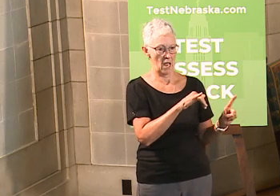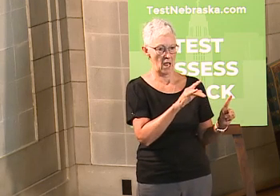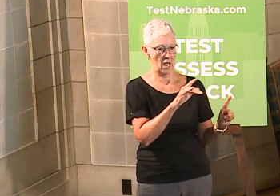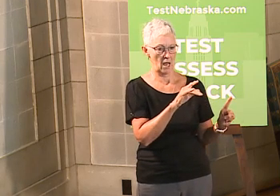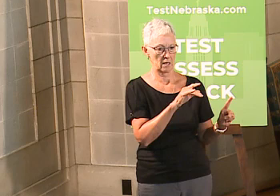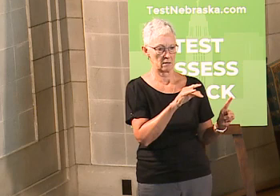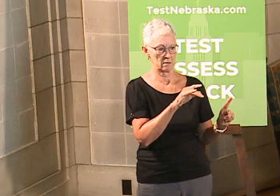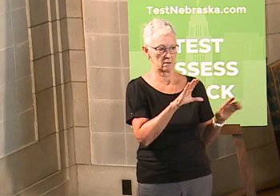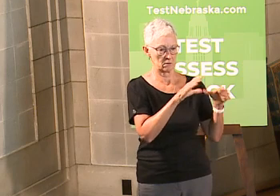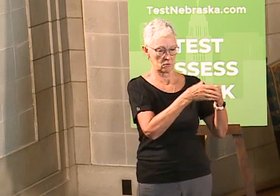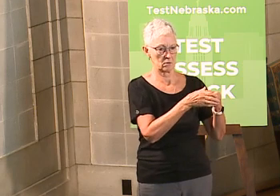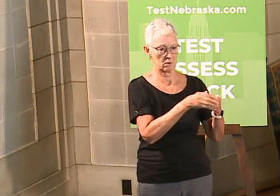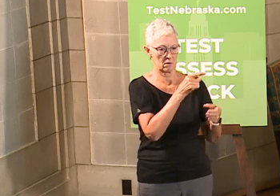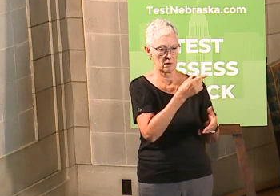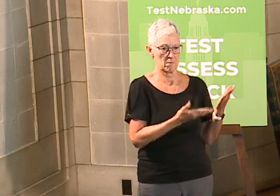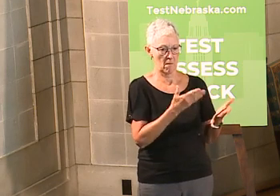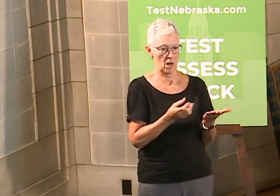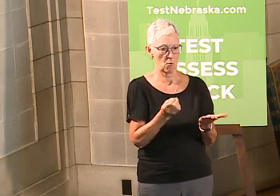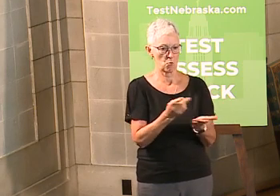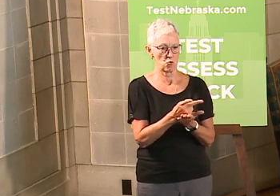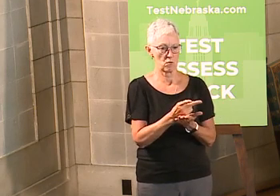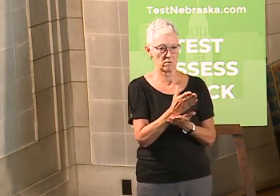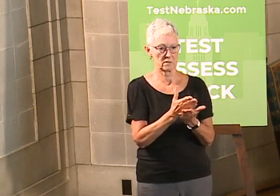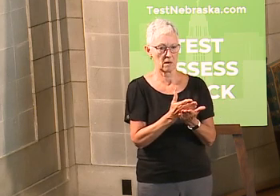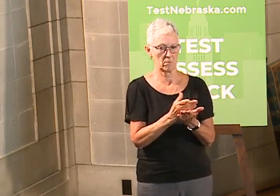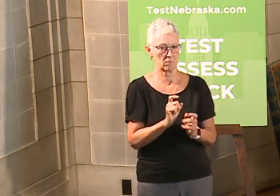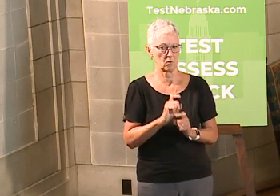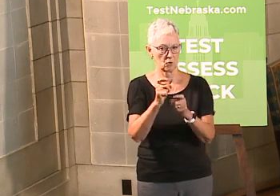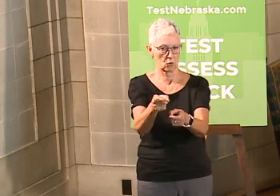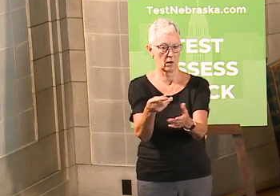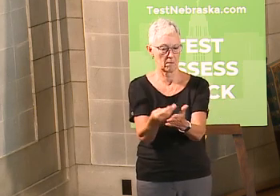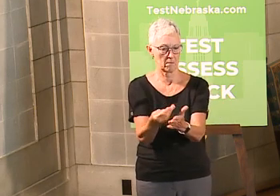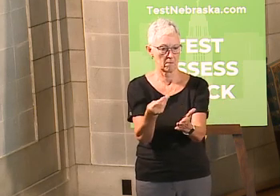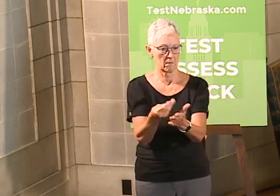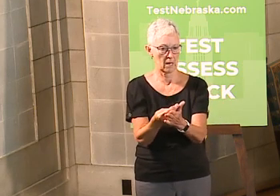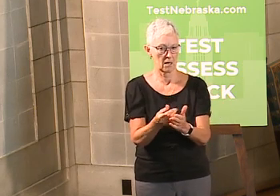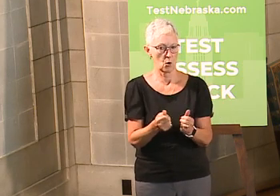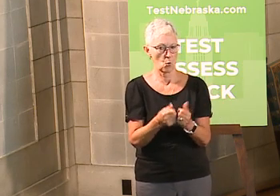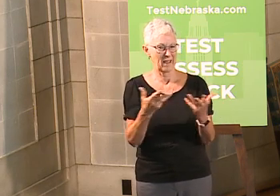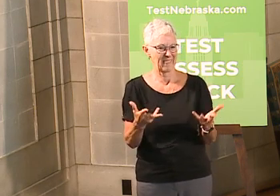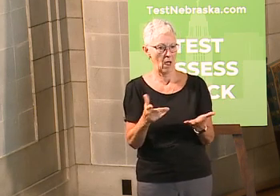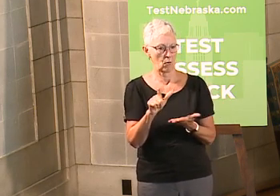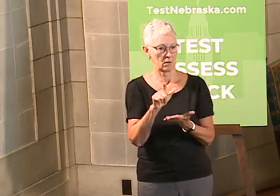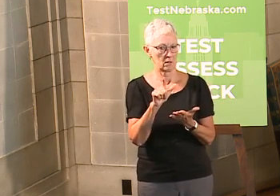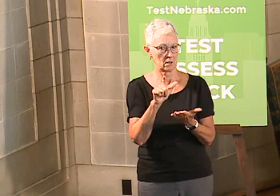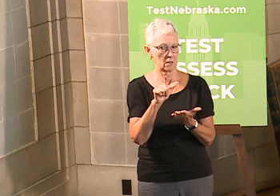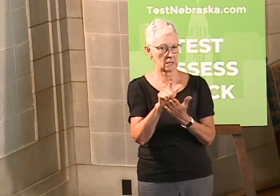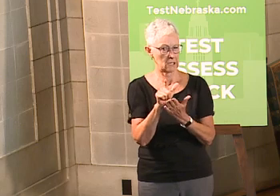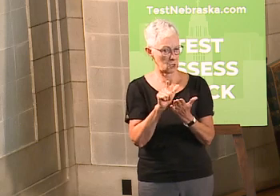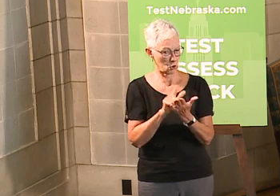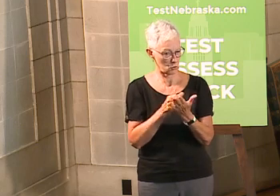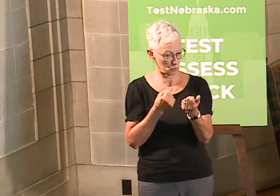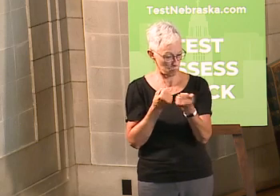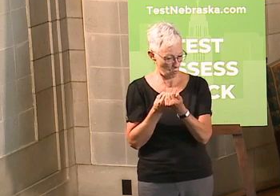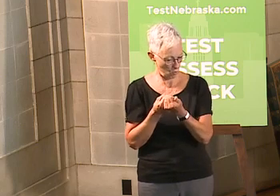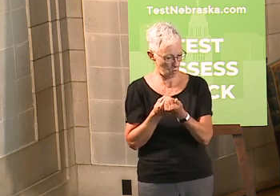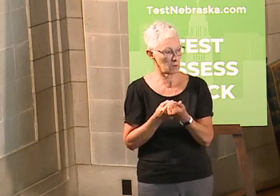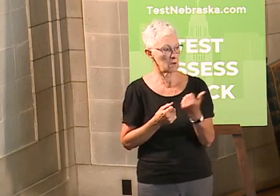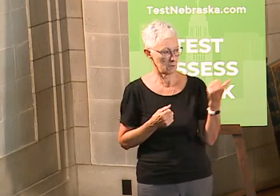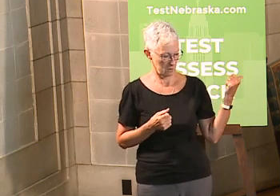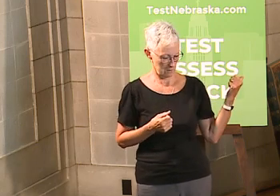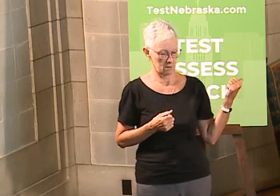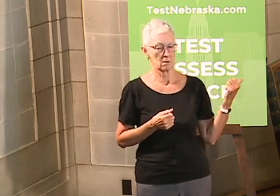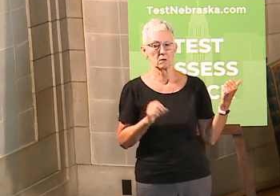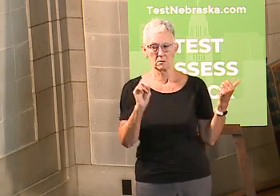votes, if there might be a legal issue with the decisions of that board. Can you comment on that? So there was a group called the Friends of